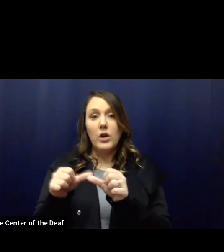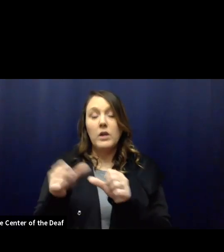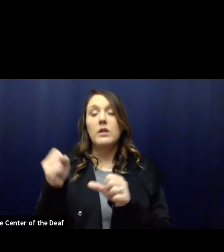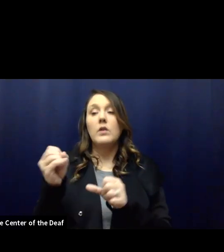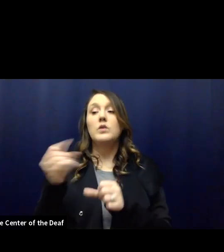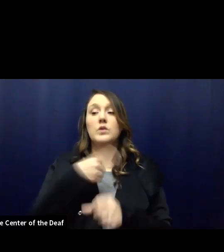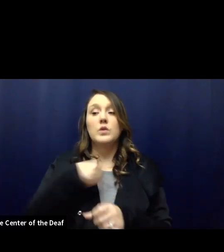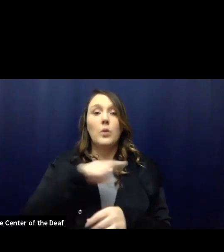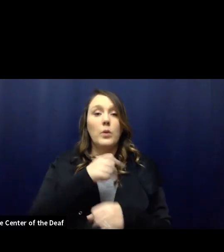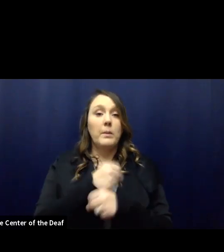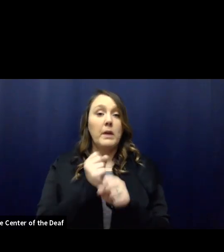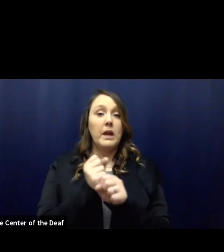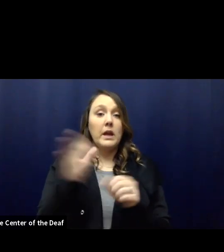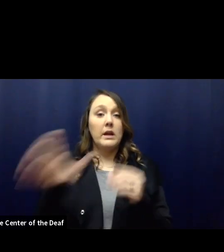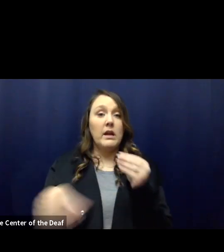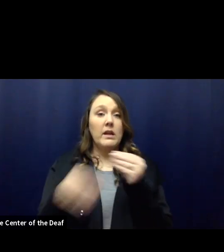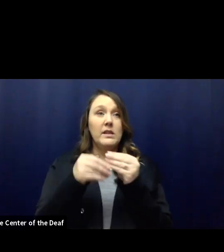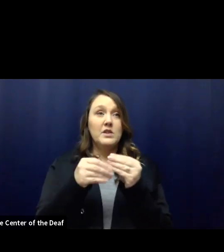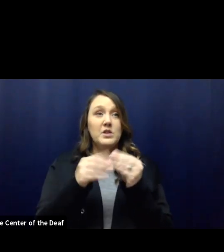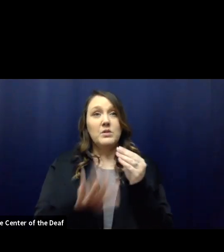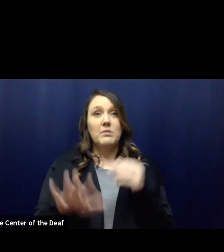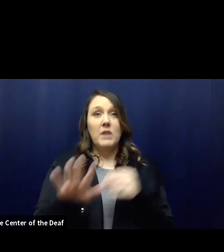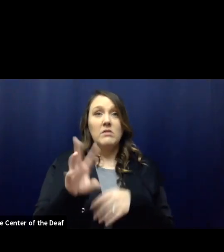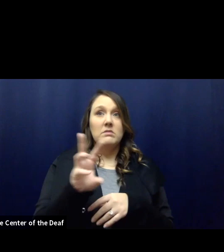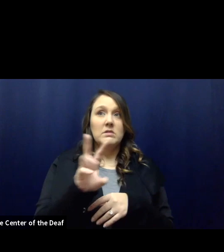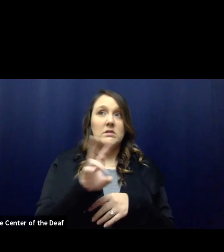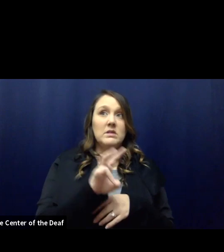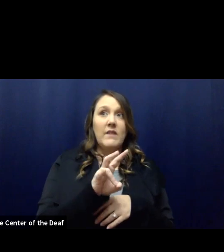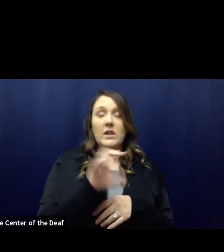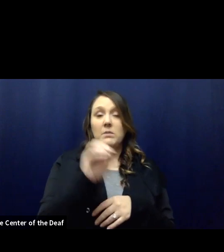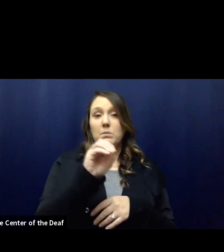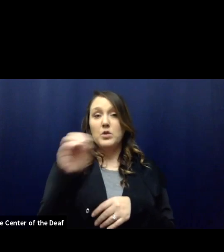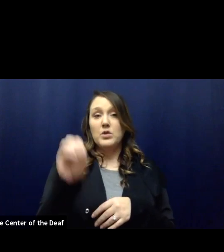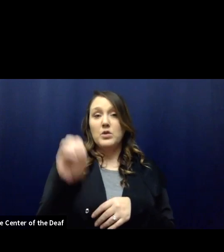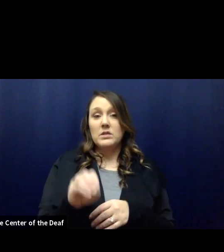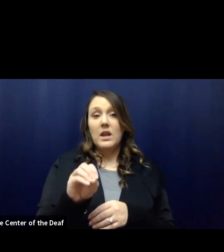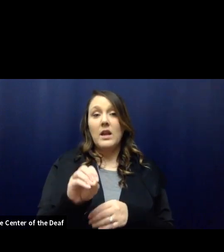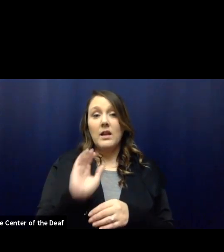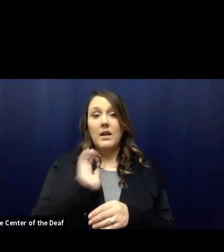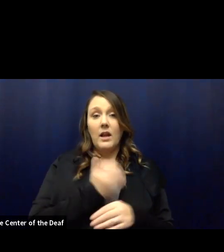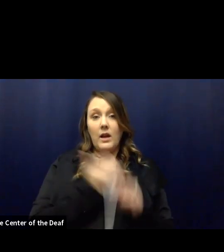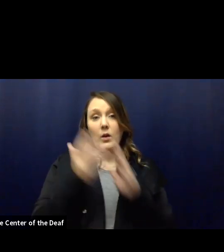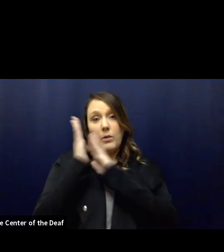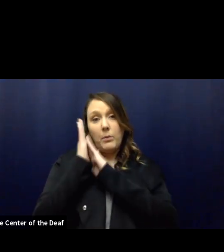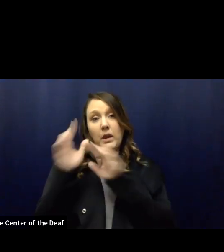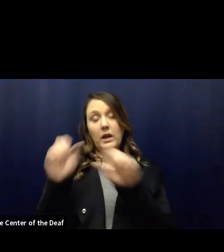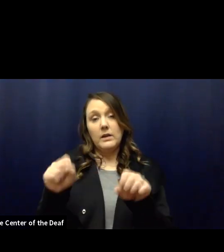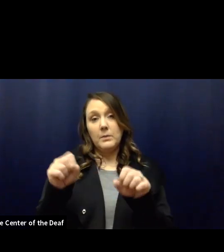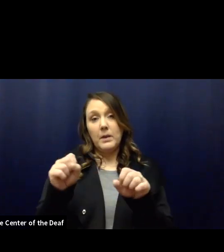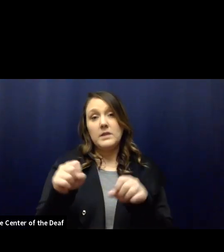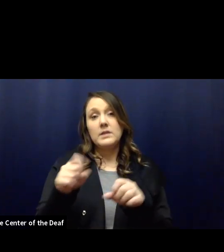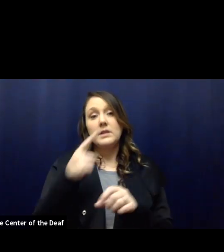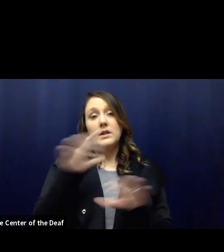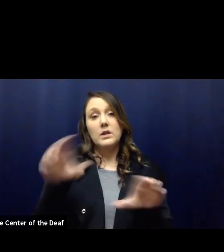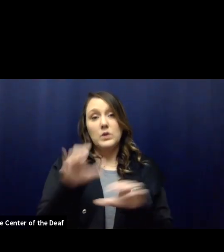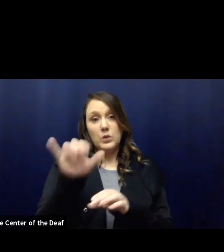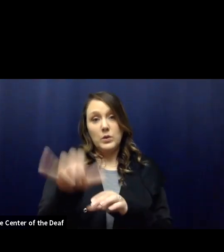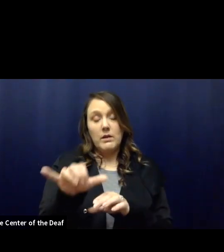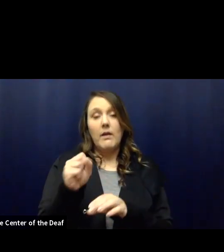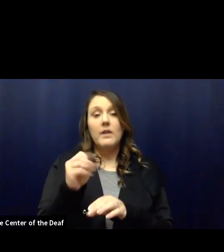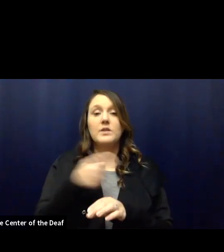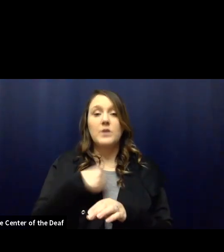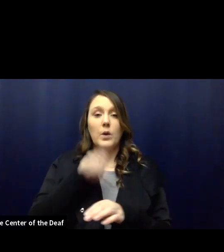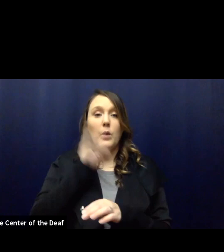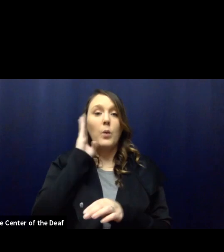an additional probably 7% of our bed capacity by doing that. So we will continue to do things